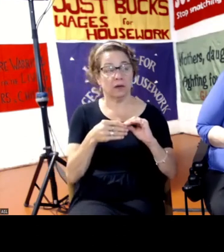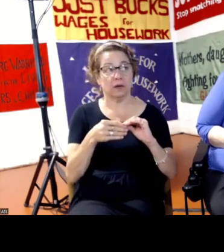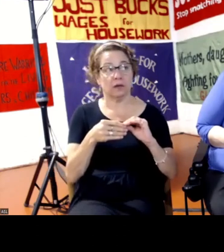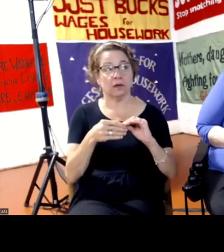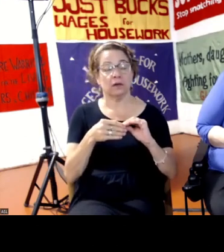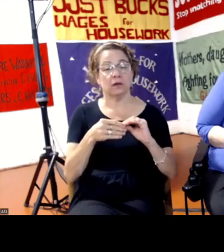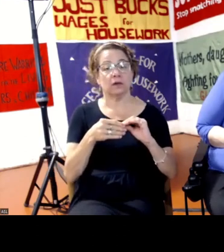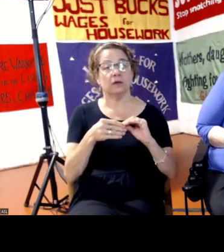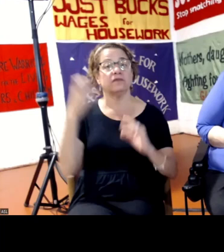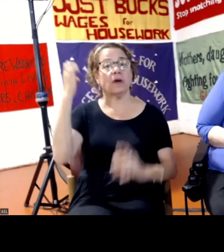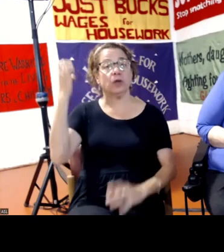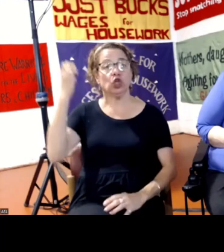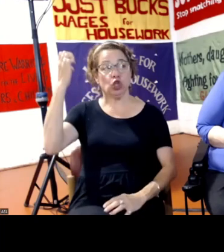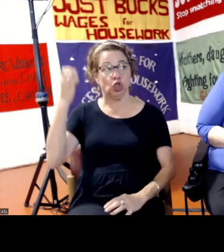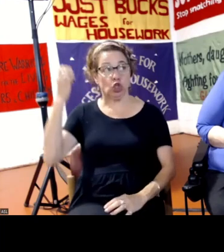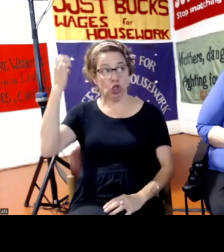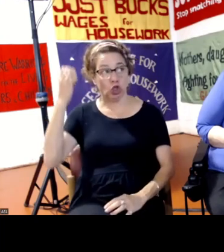Europe, because